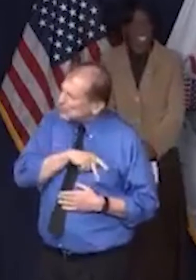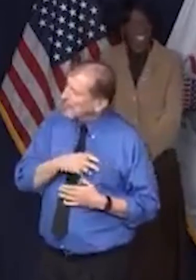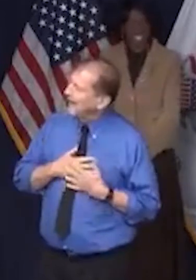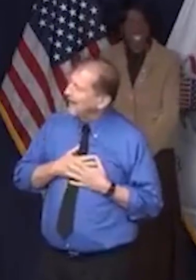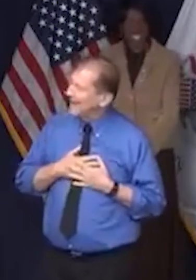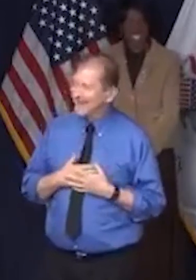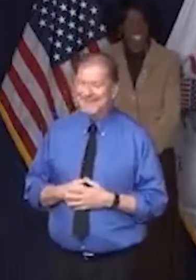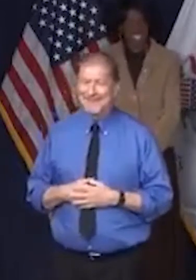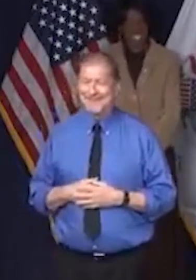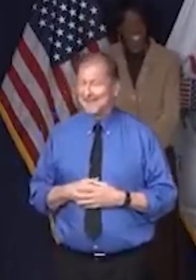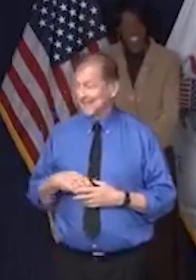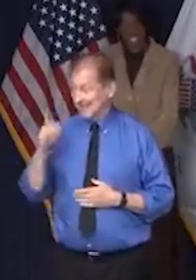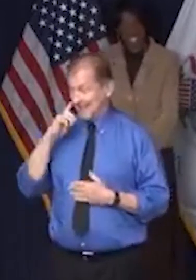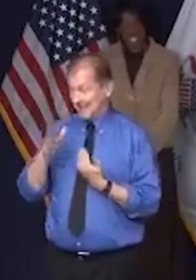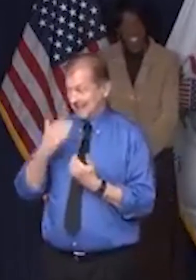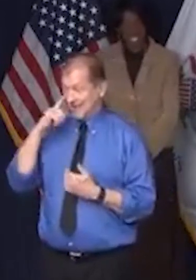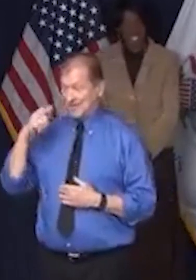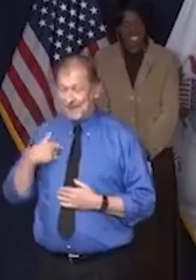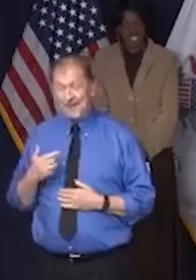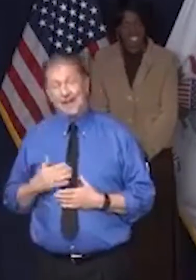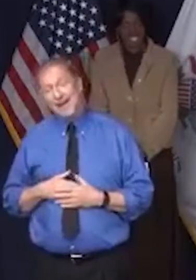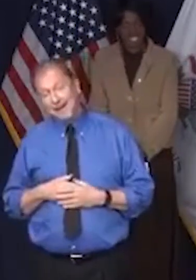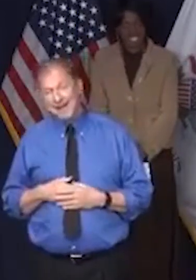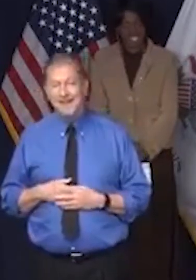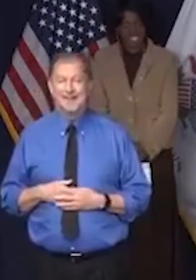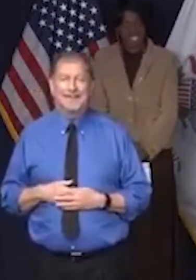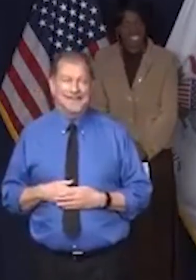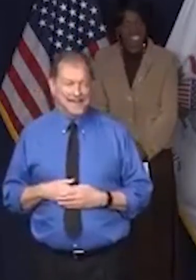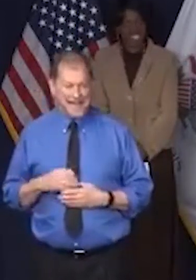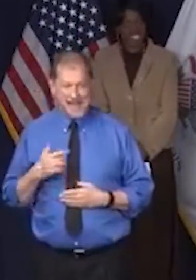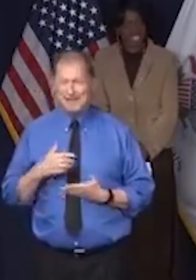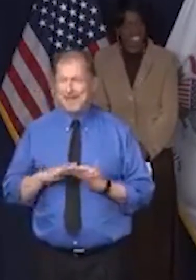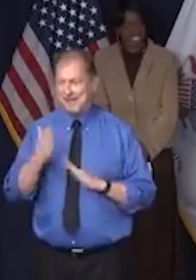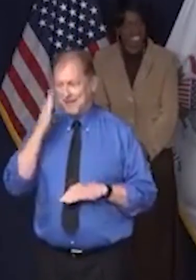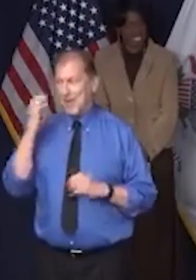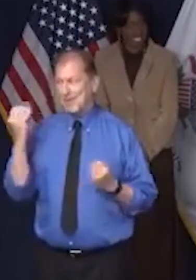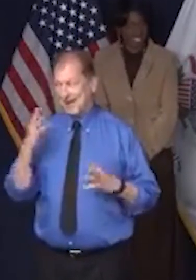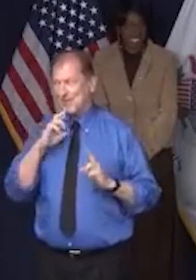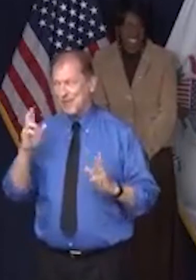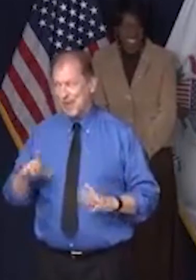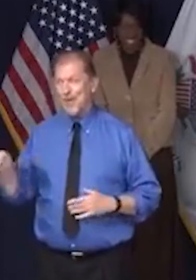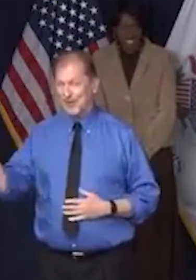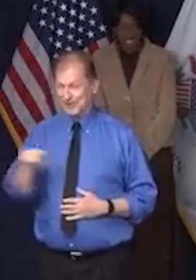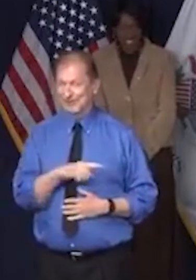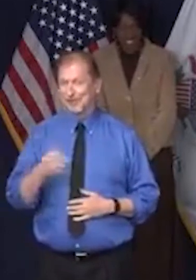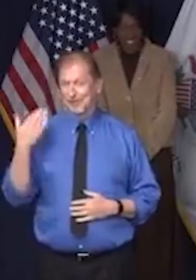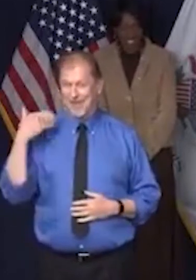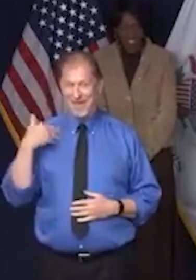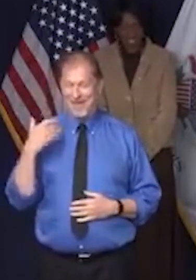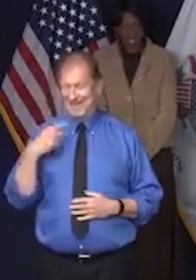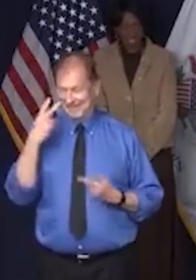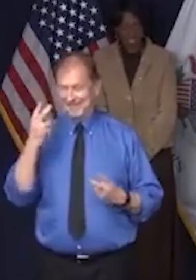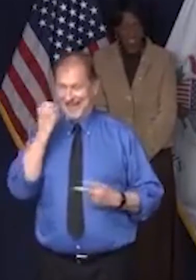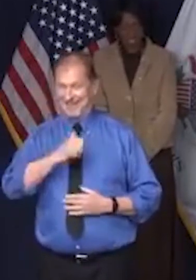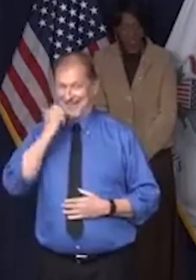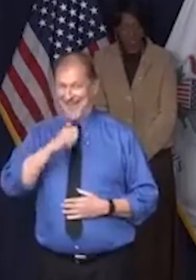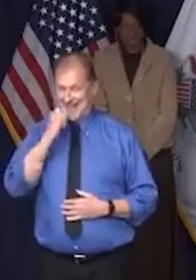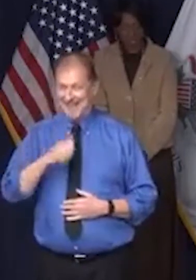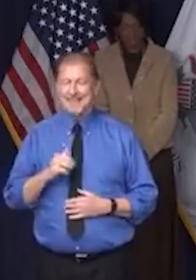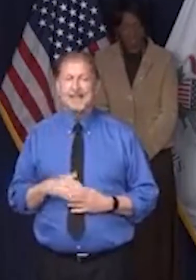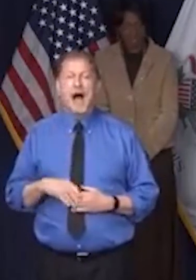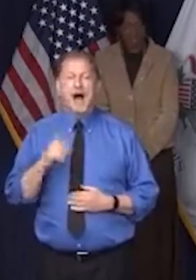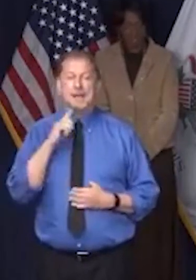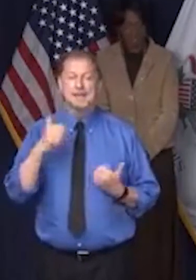has it gotten easier? I've gotten to know many of you better than I did. So for me, anyway, I'll just